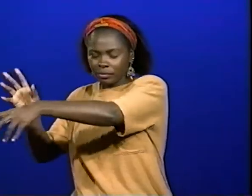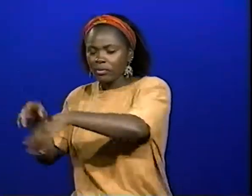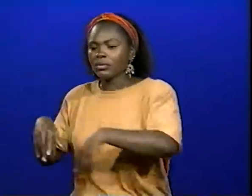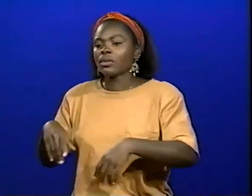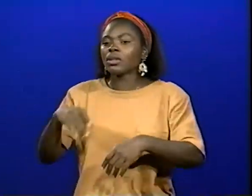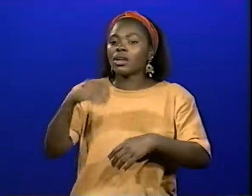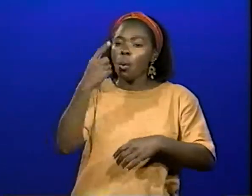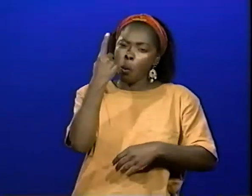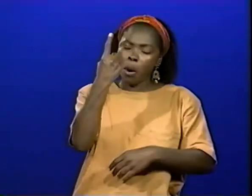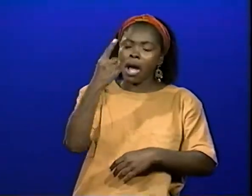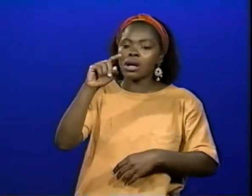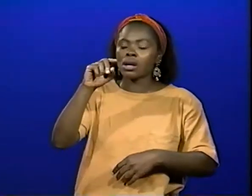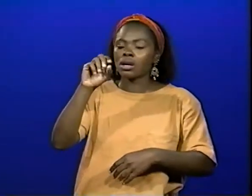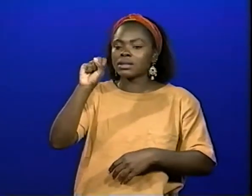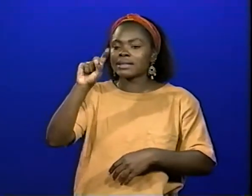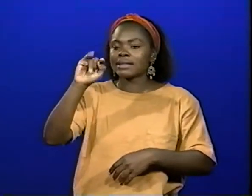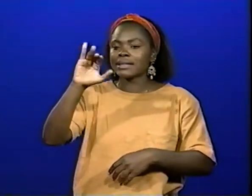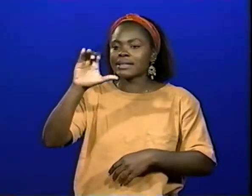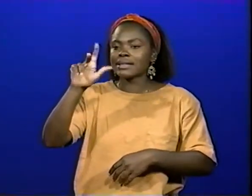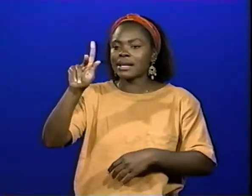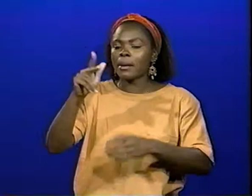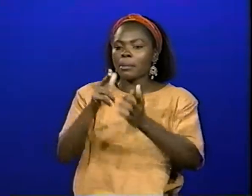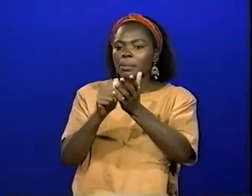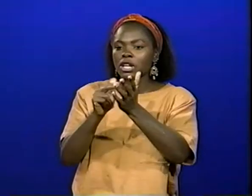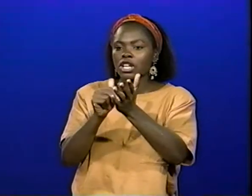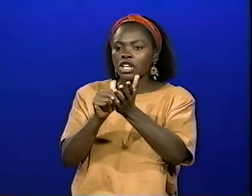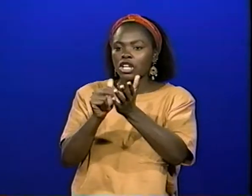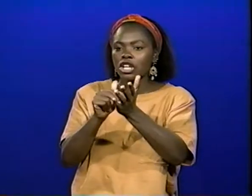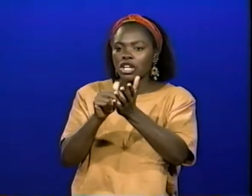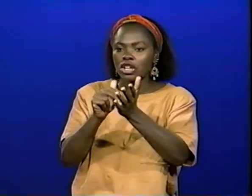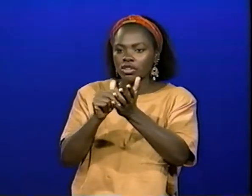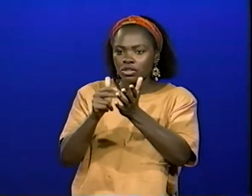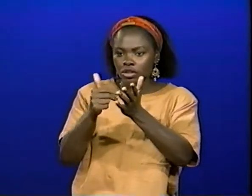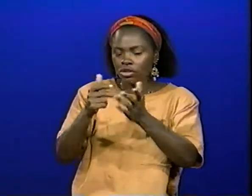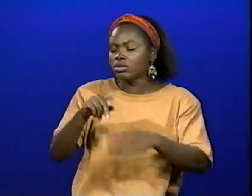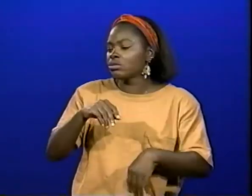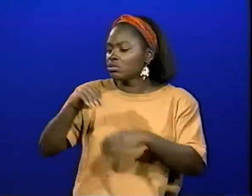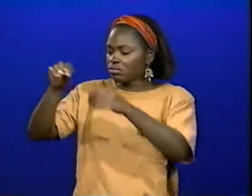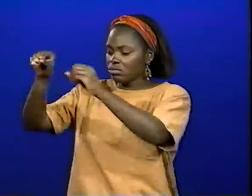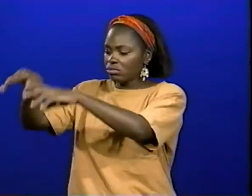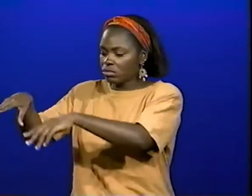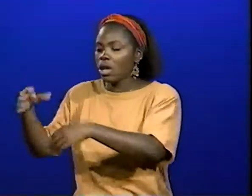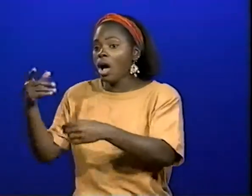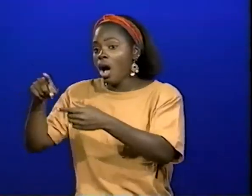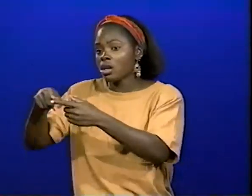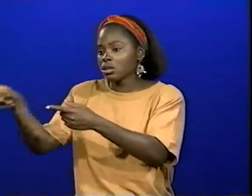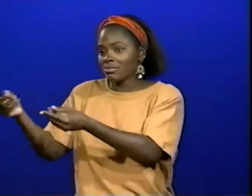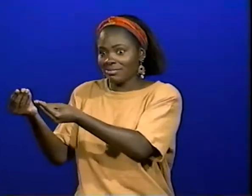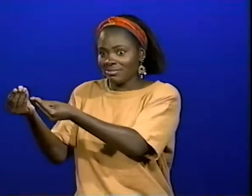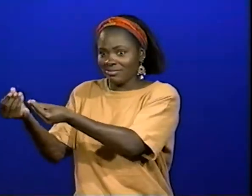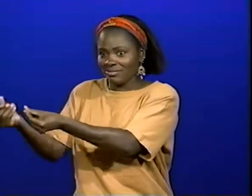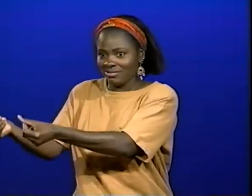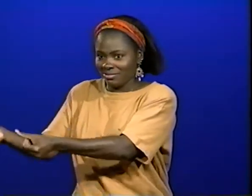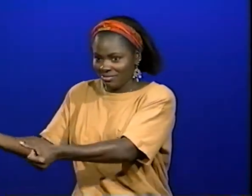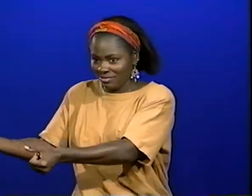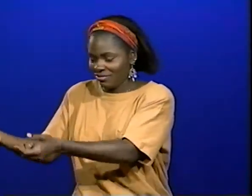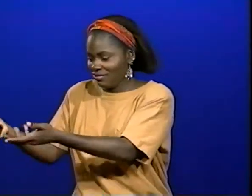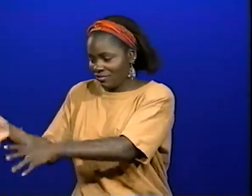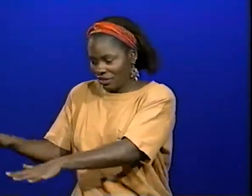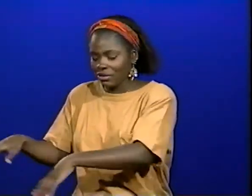Then get a pan and put 1 stick of butter into it and leave it there until the